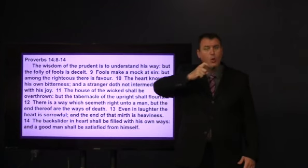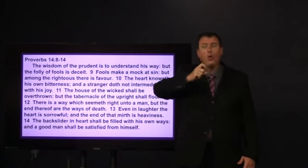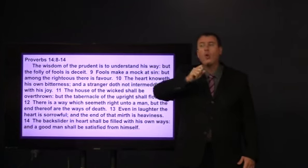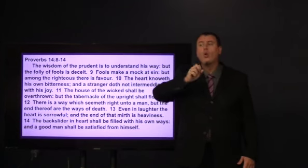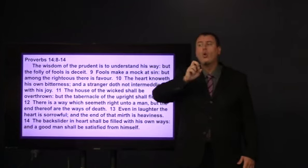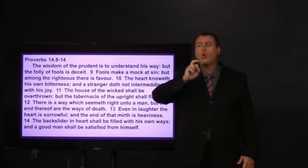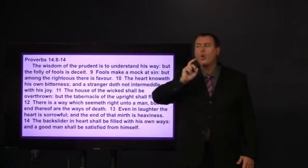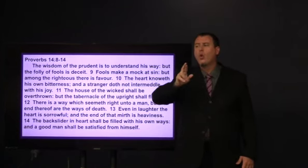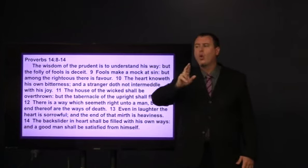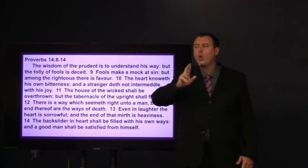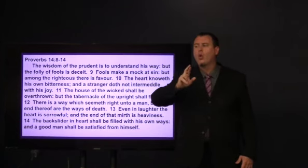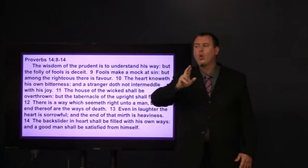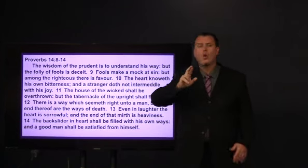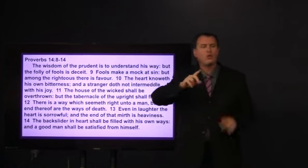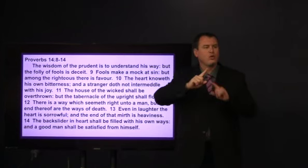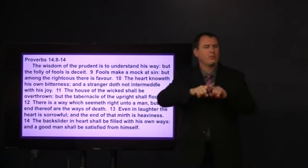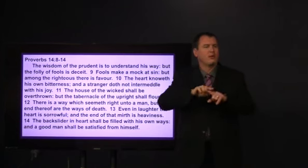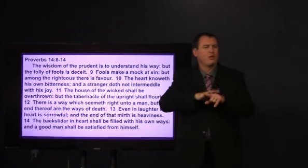depends on your own wisdom,